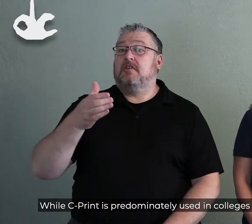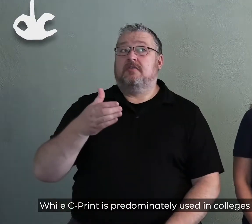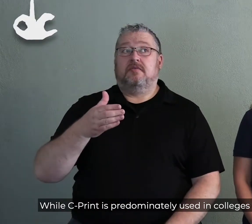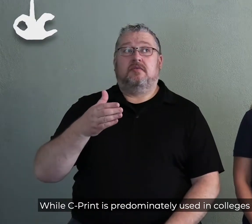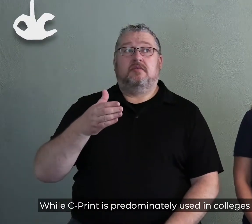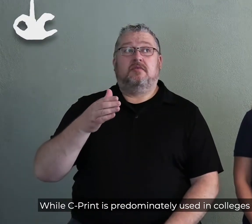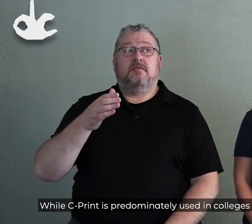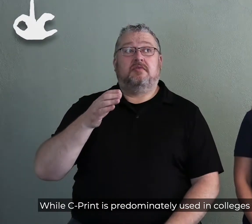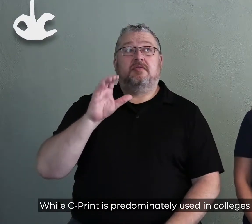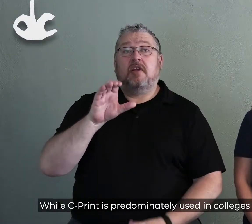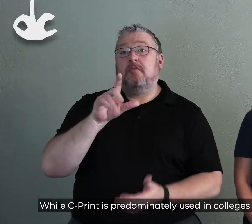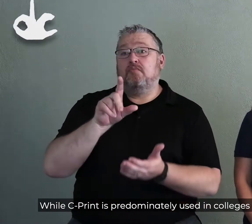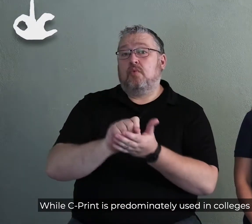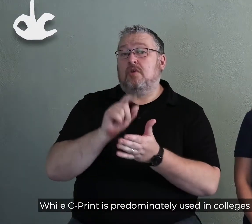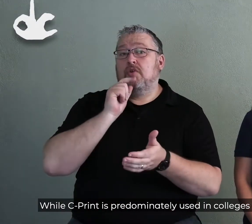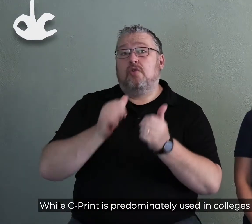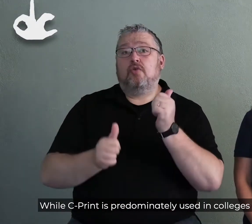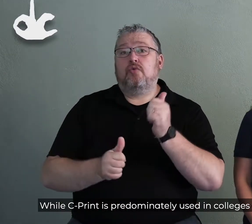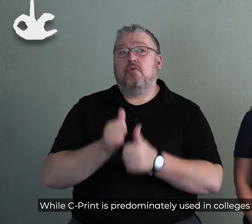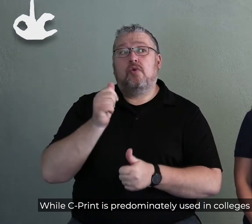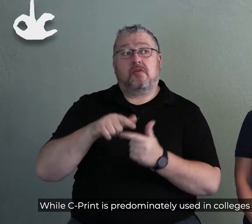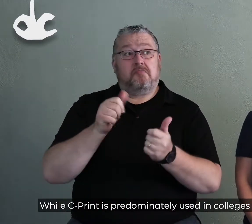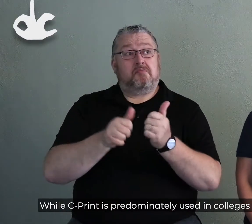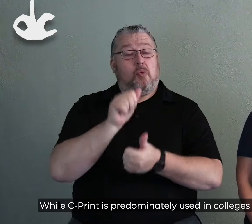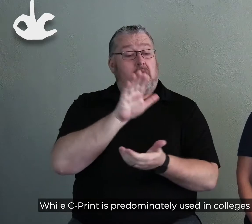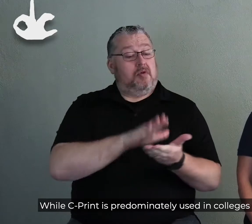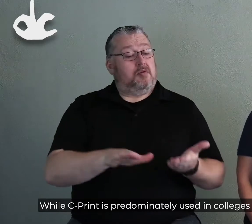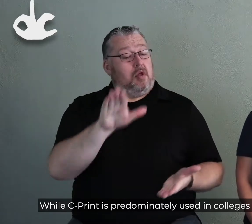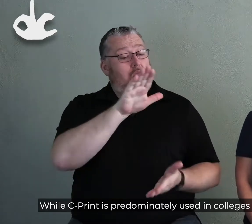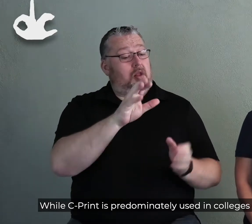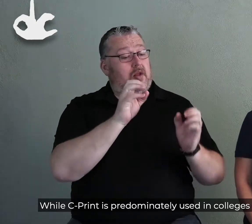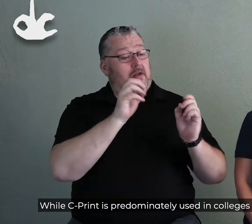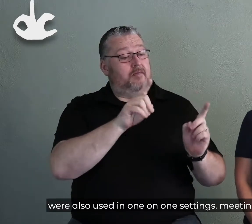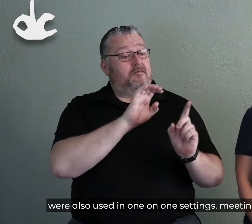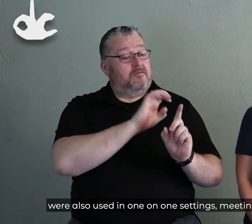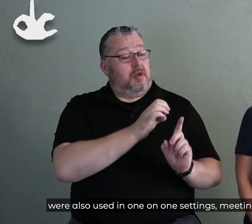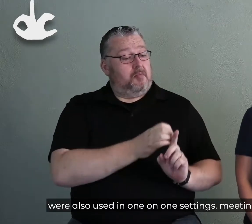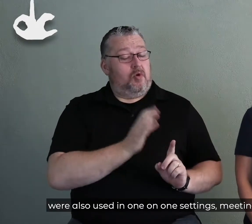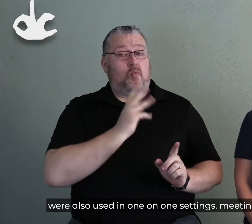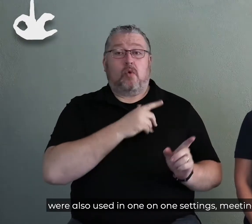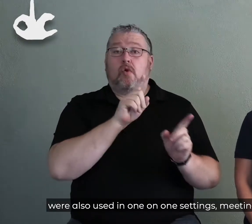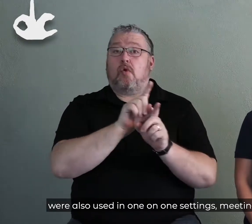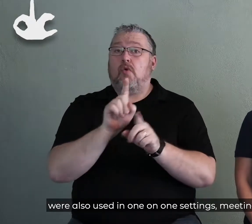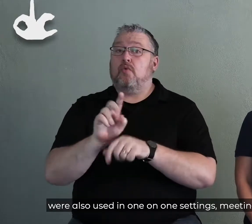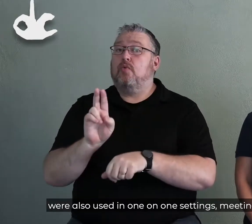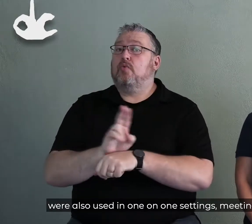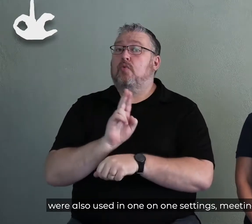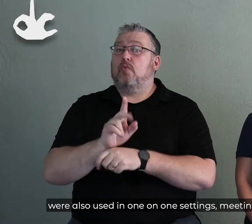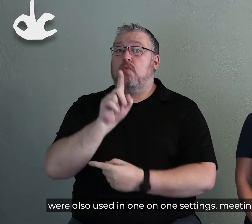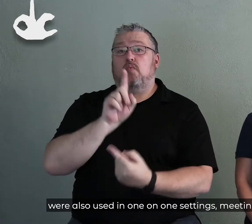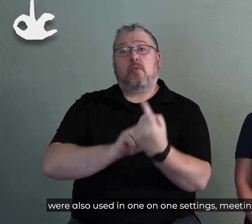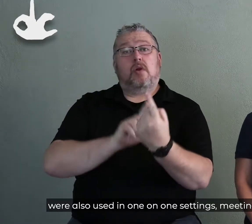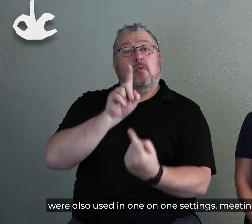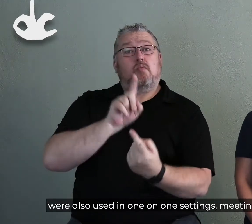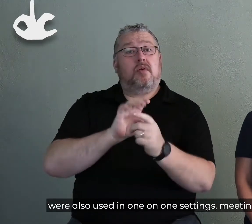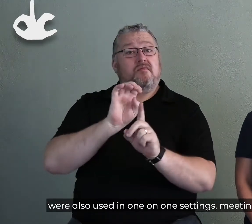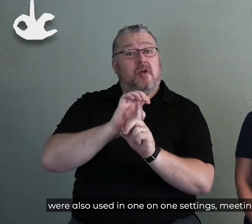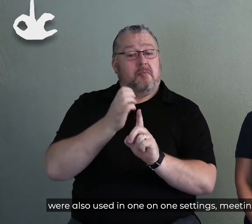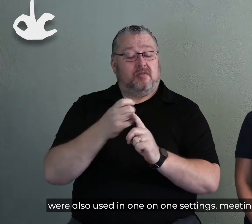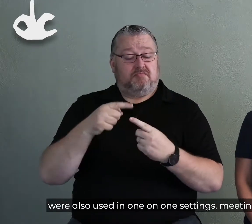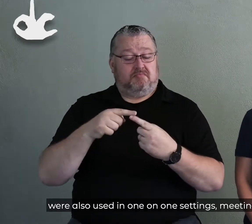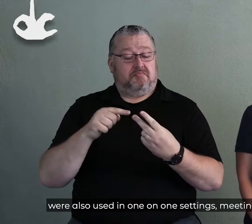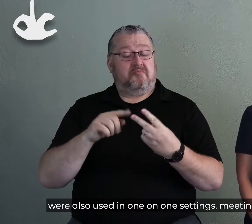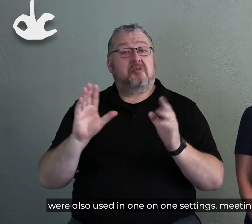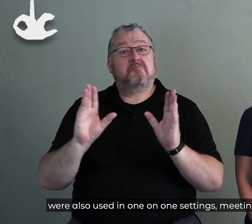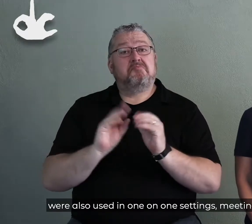is predominantly used in colleges and educational settings, we're also used in one-on-one settings,